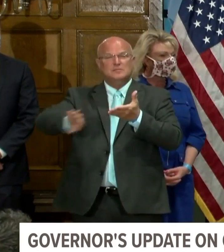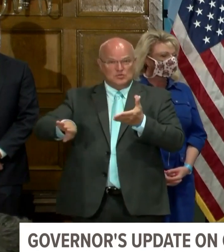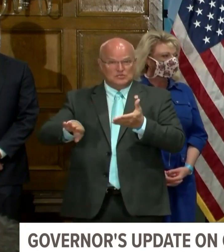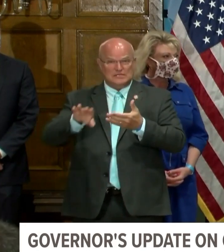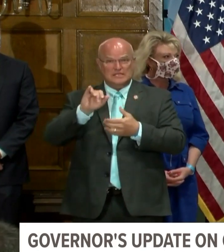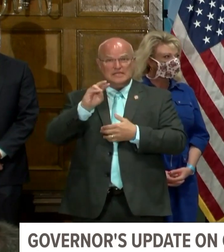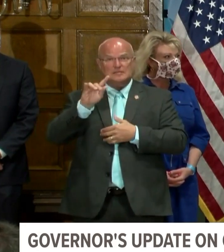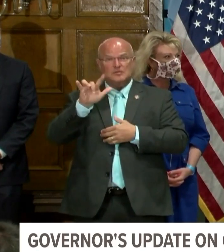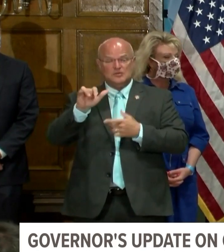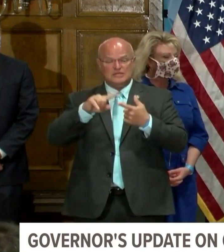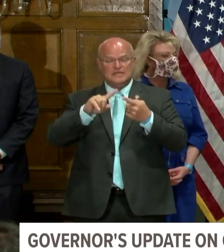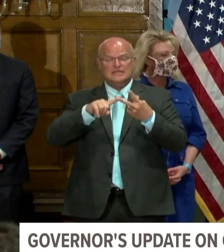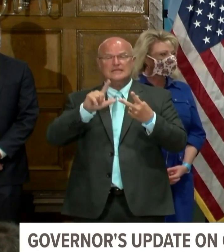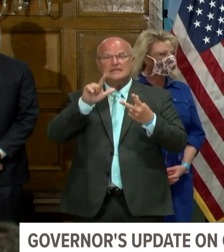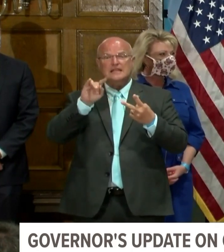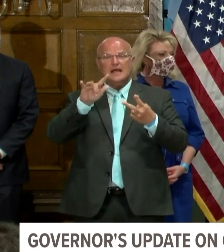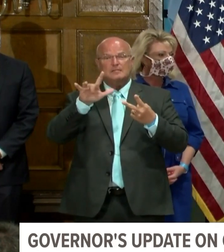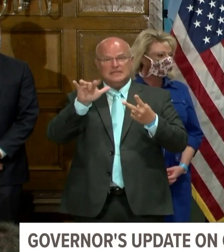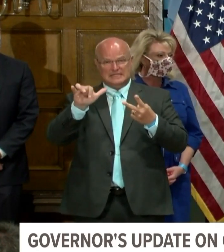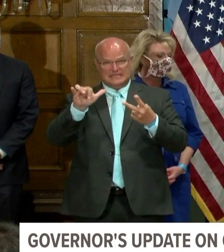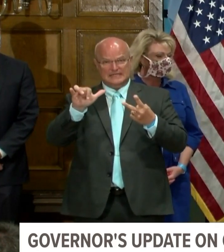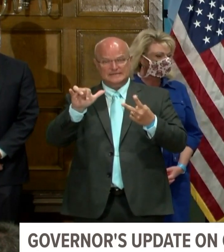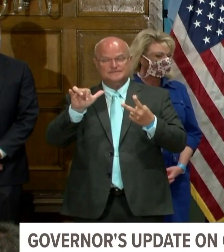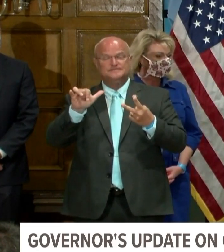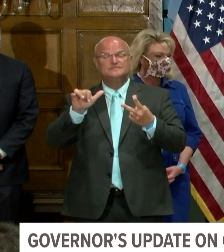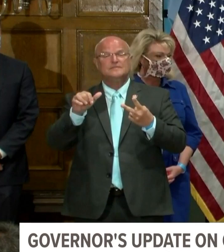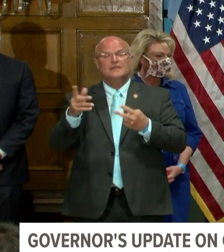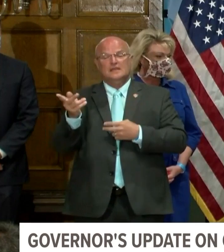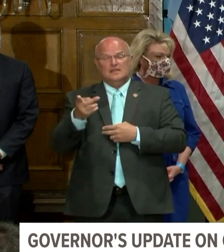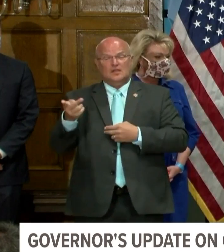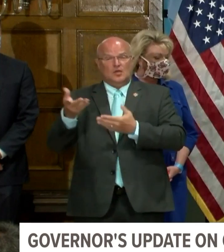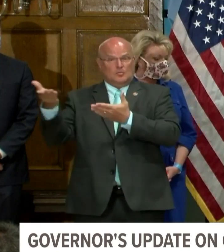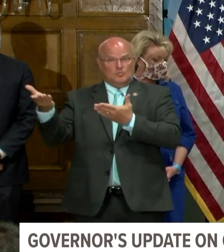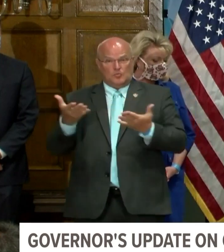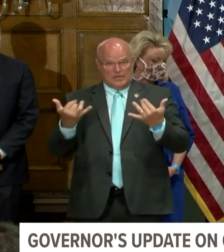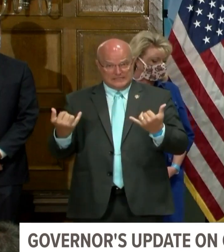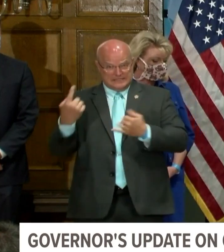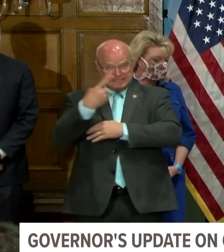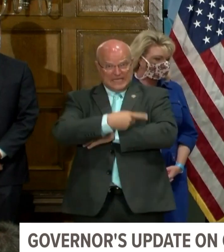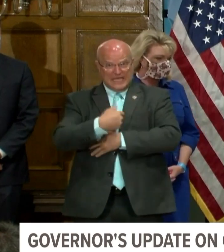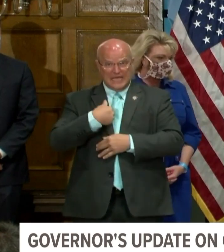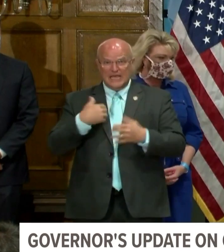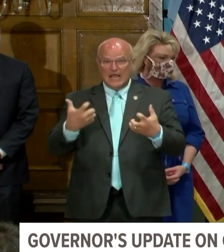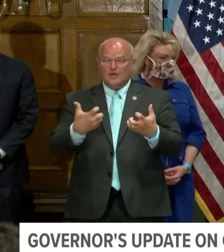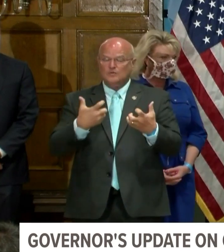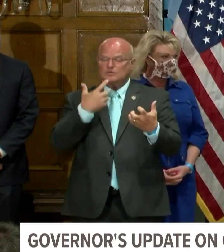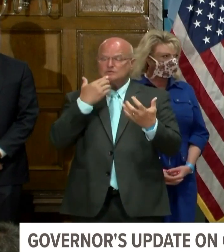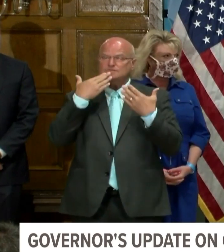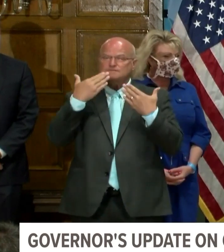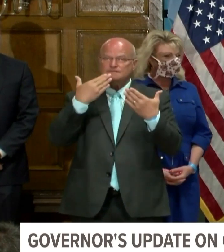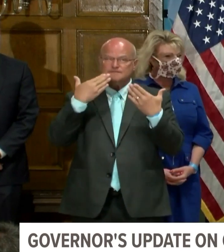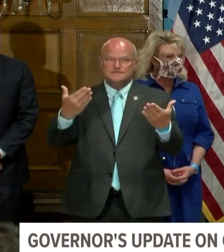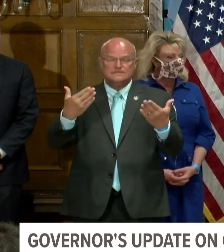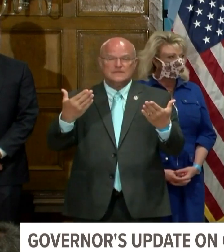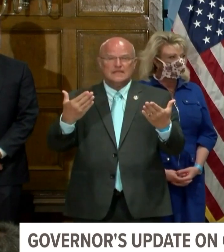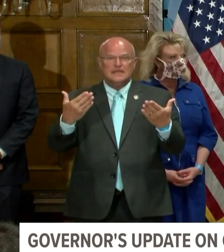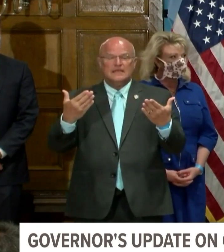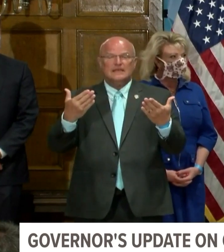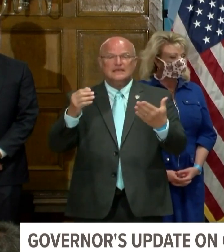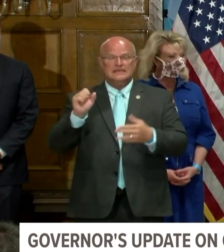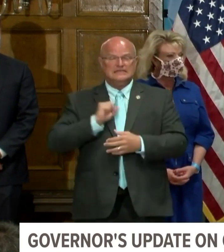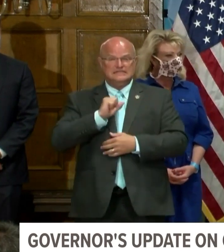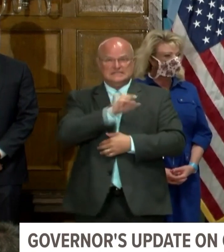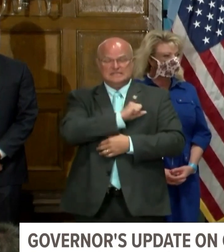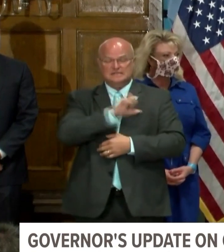immunity liability. And they have brought with them today, and I wanted to applaud